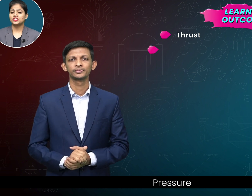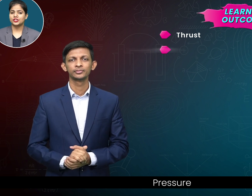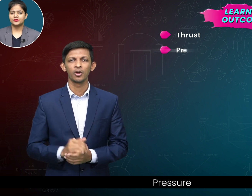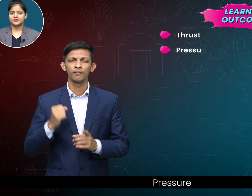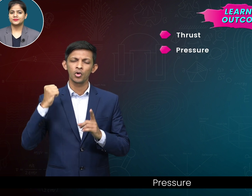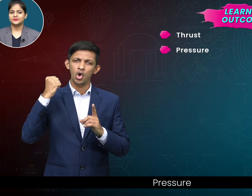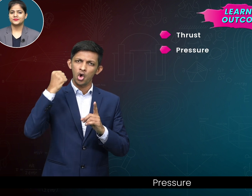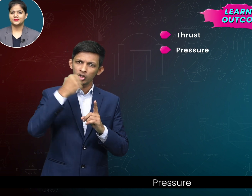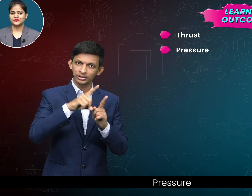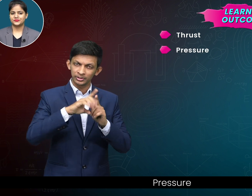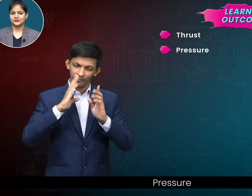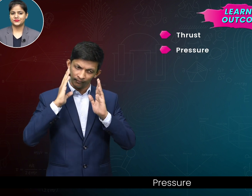pressure,